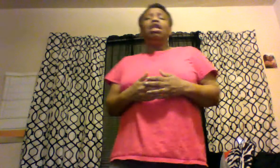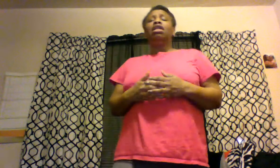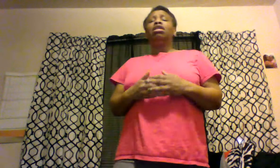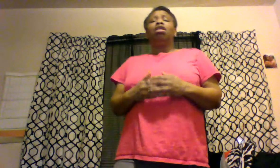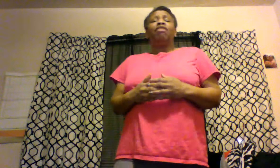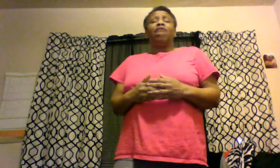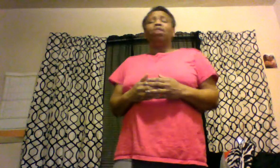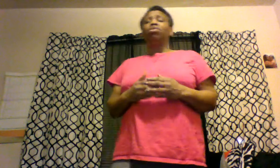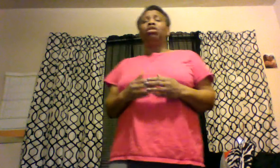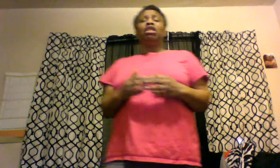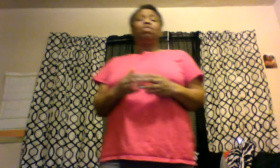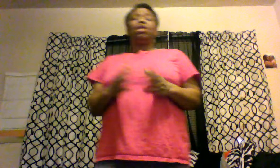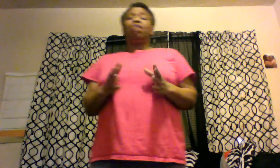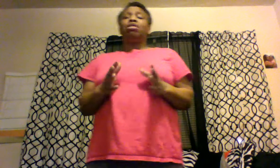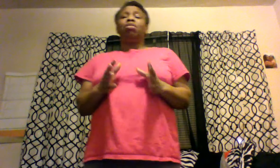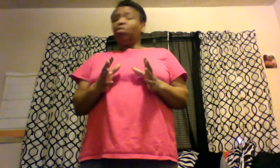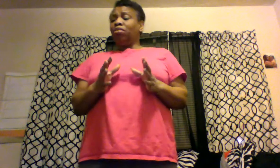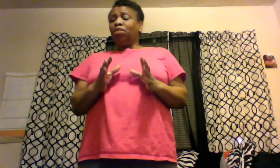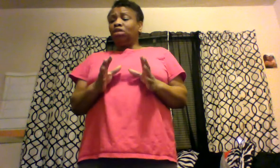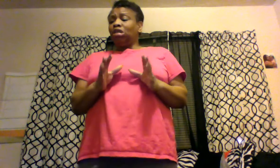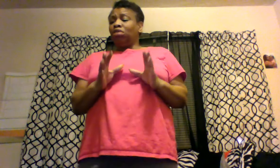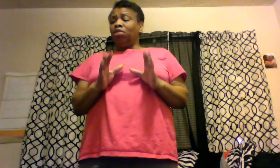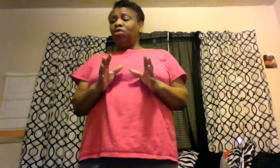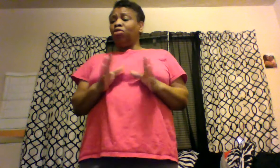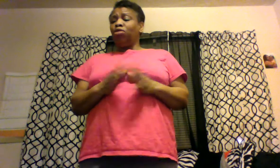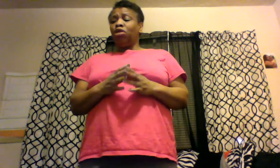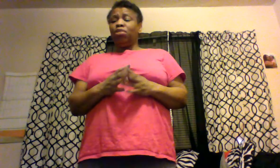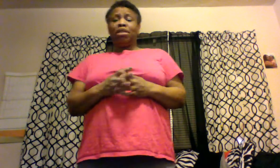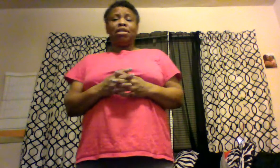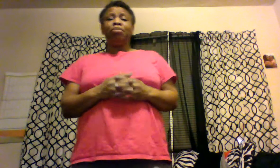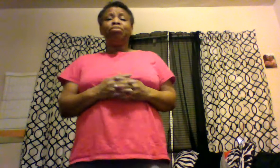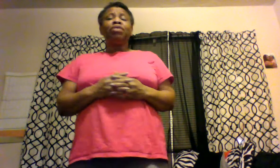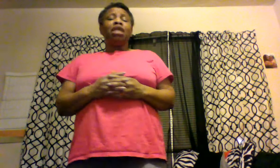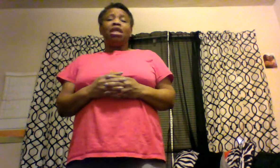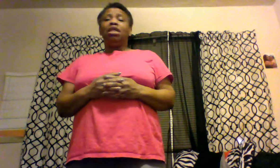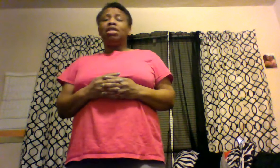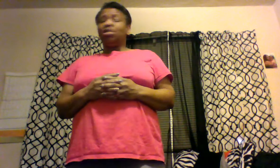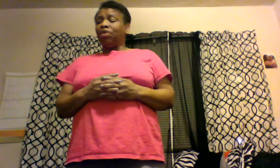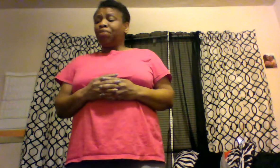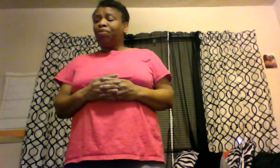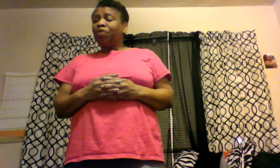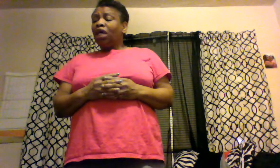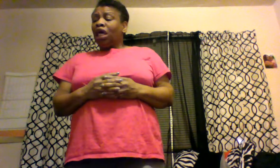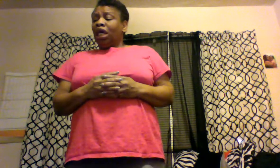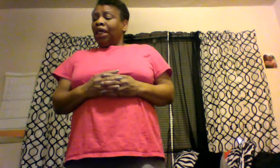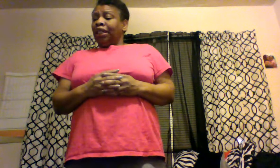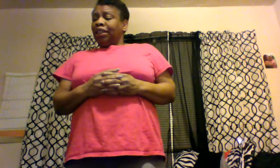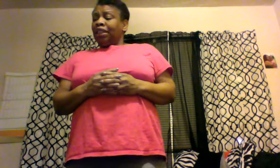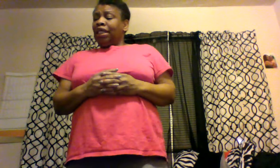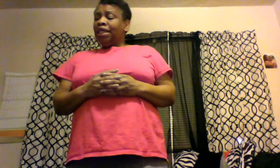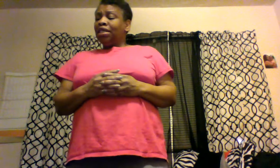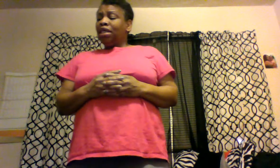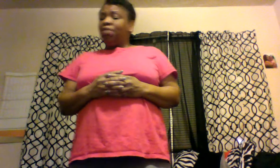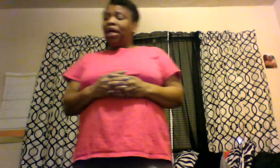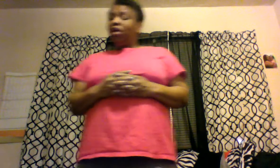other nonviolent protests became some most memorable moments in history. He made a